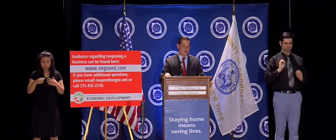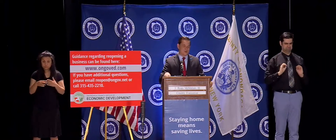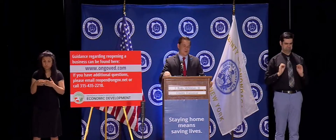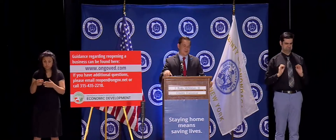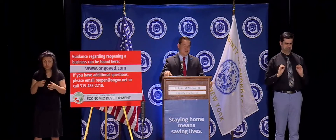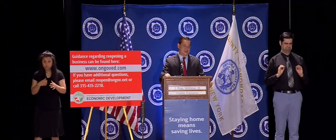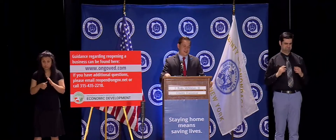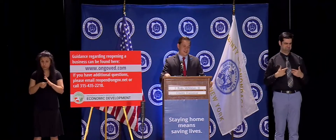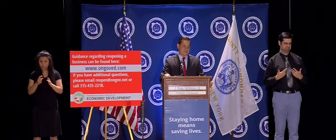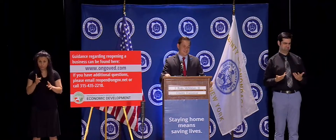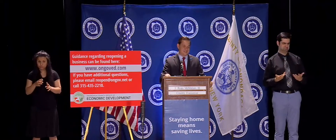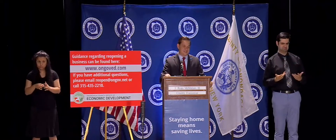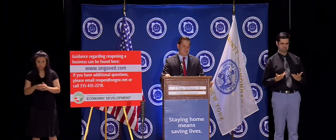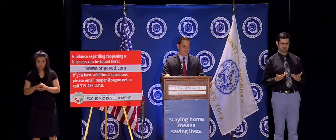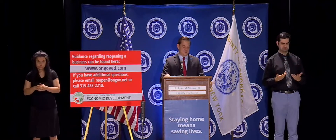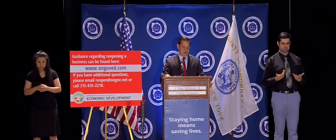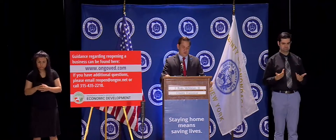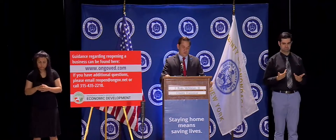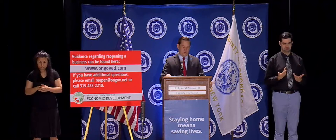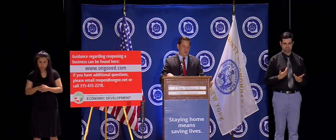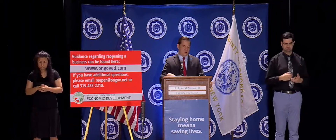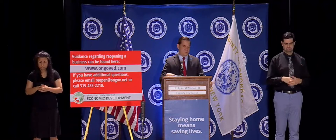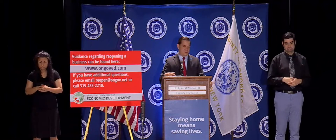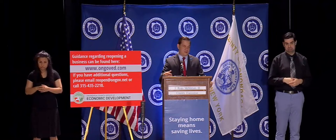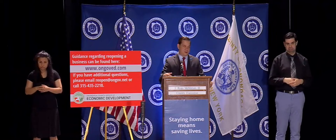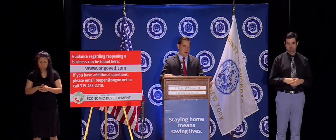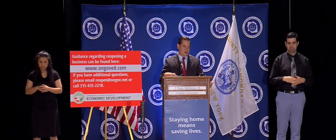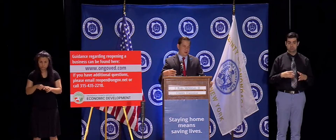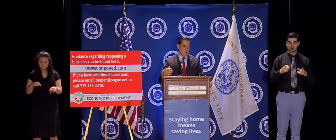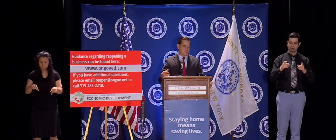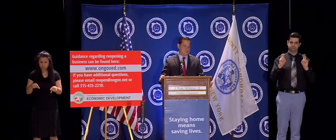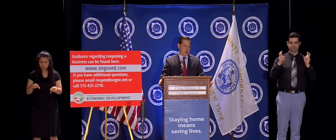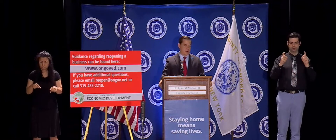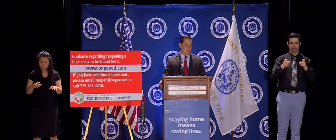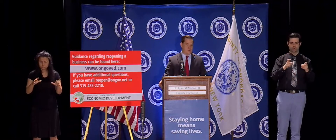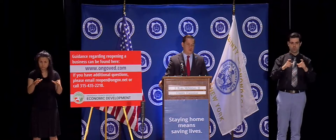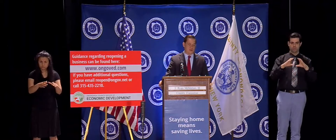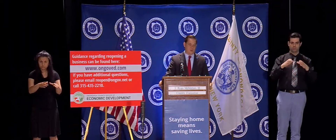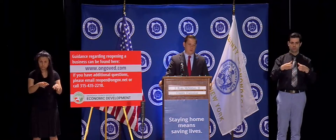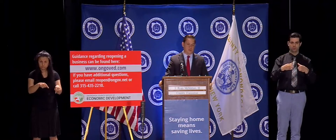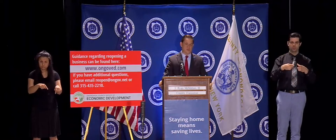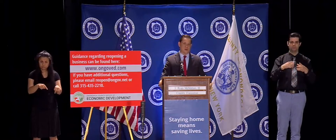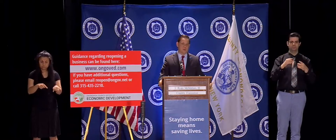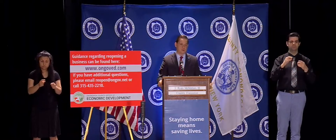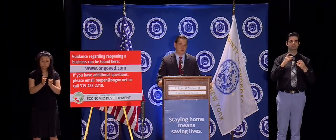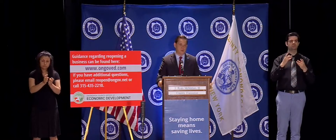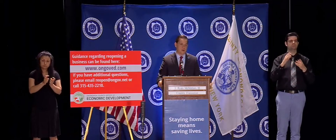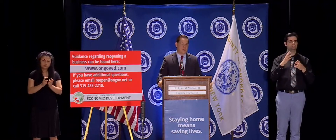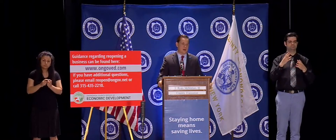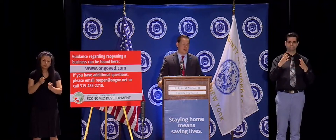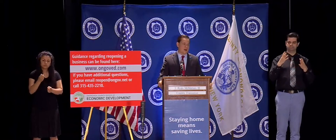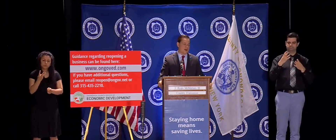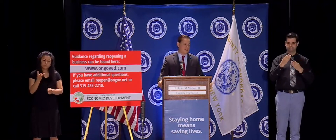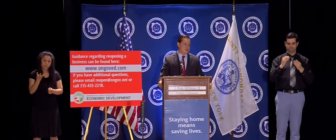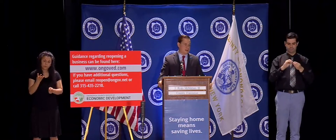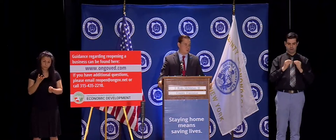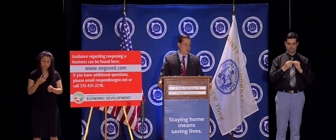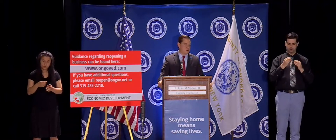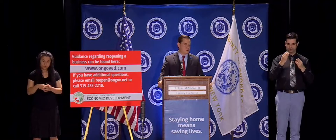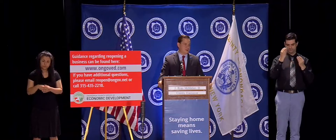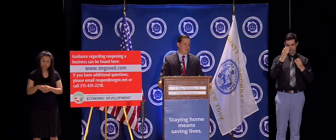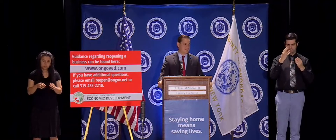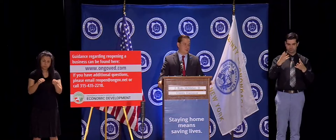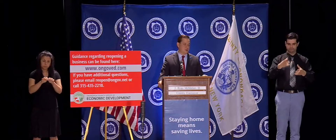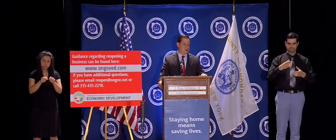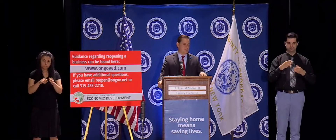Related to the control group, we give an update every day on our numbers. Our numbers drive the region's numbers, and that's